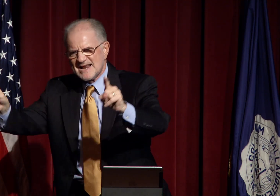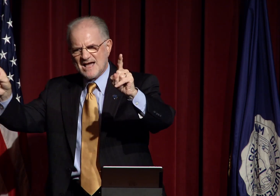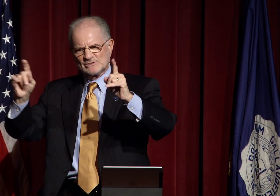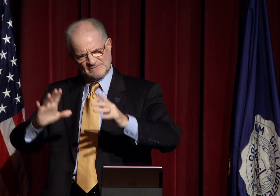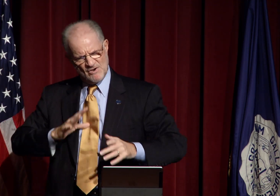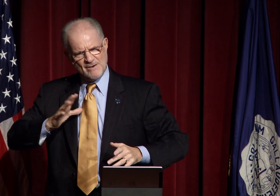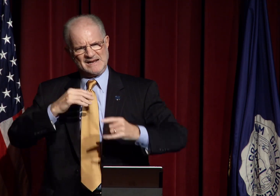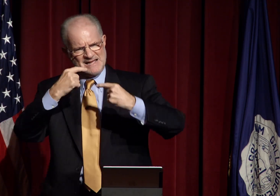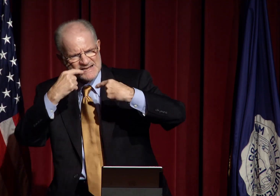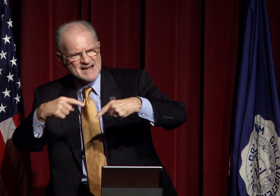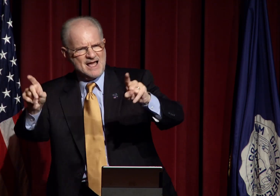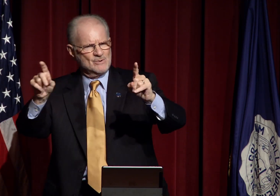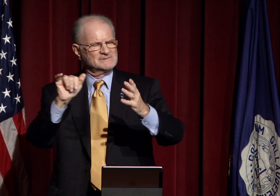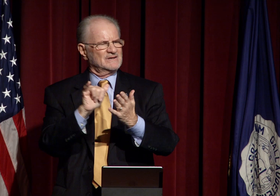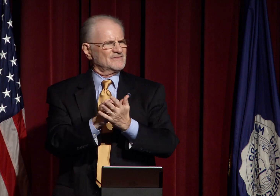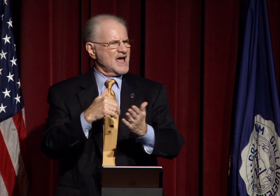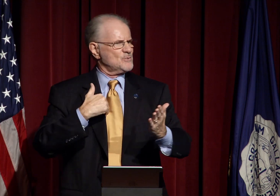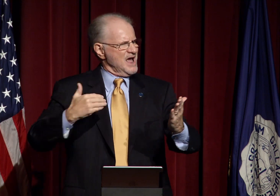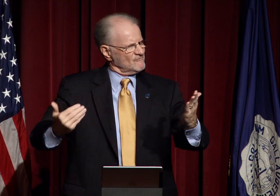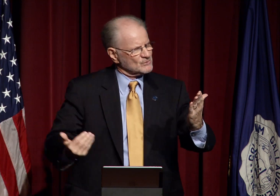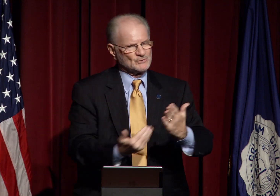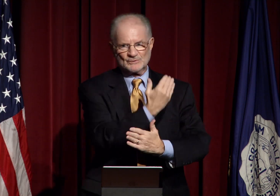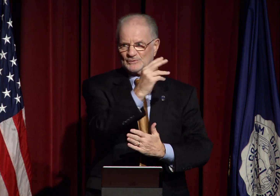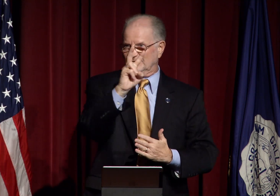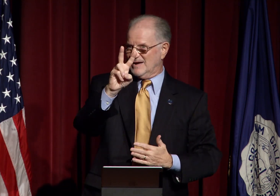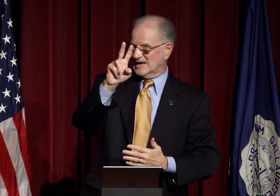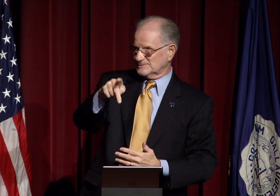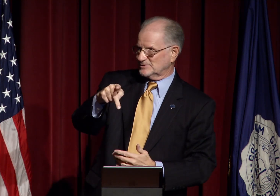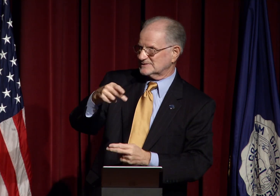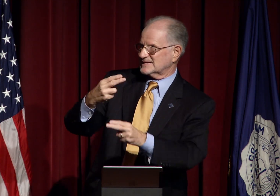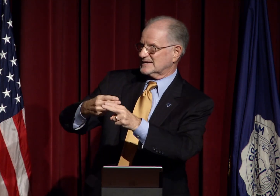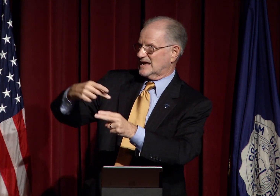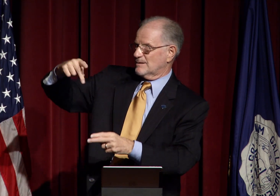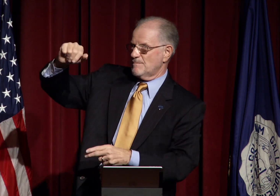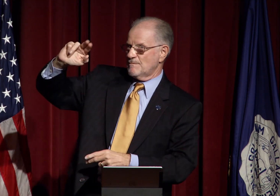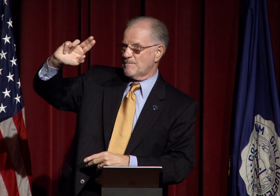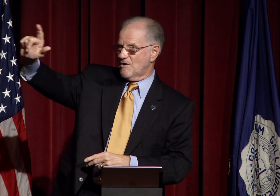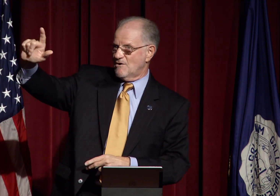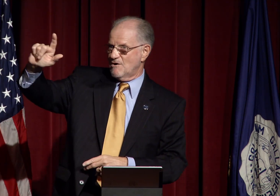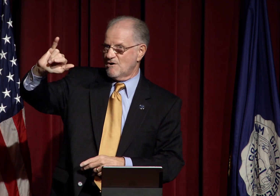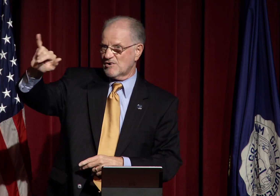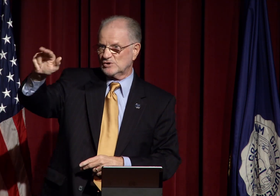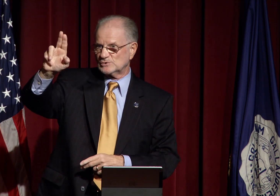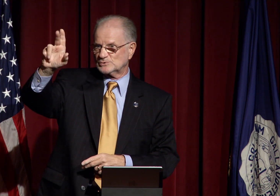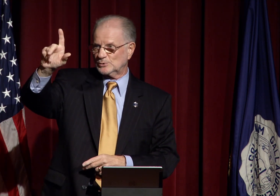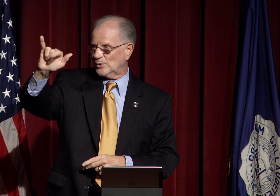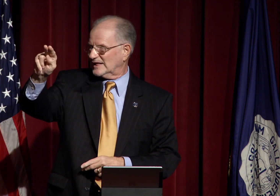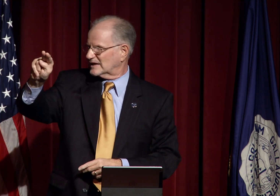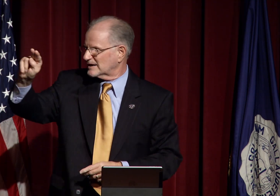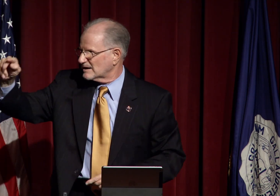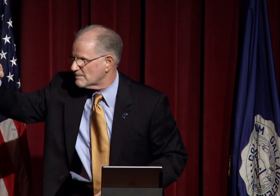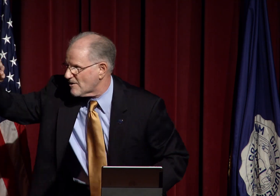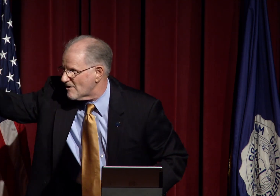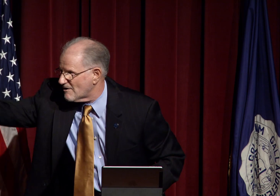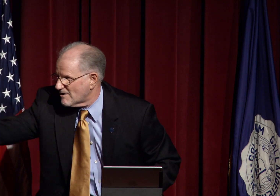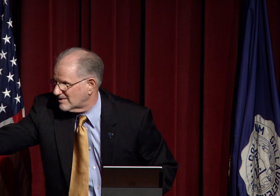And it is my pleasure to officially announce to you the new Vice President, Mr.